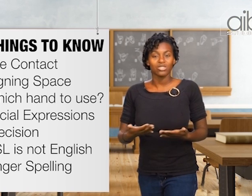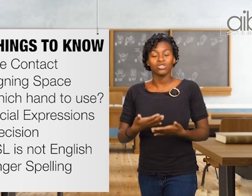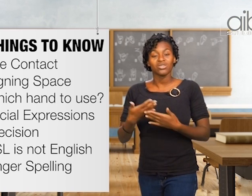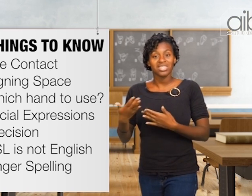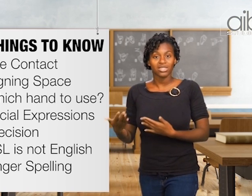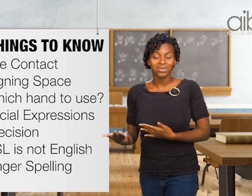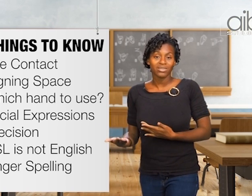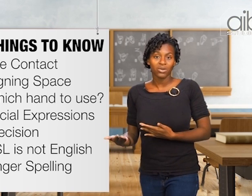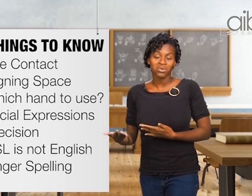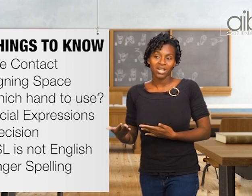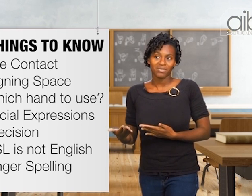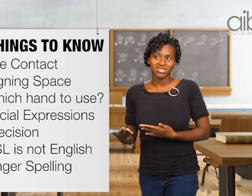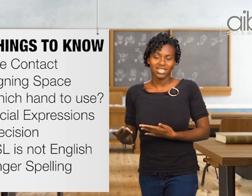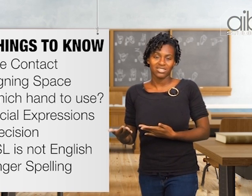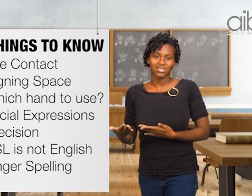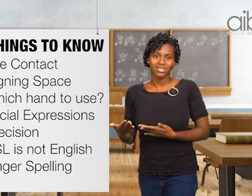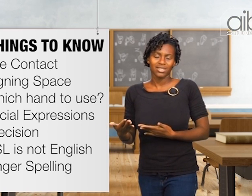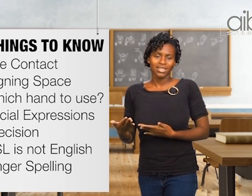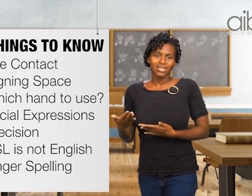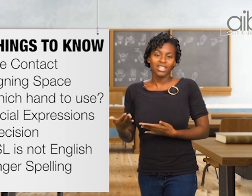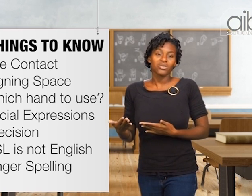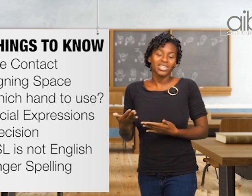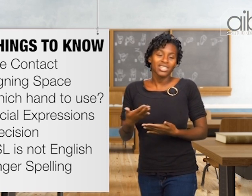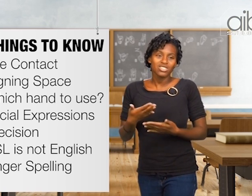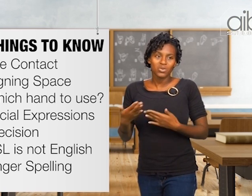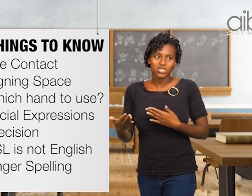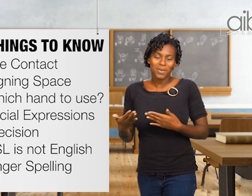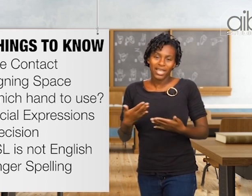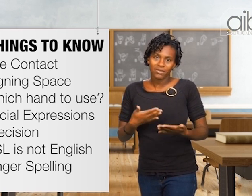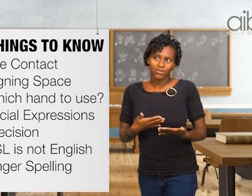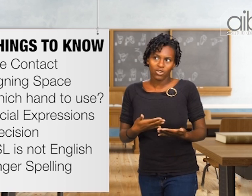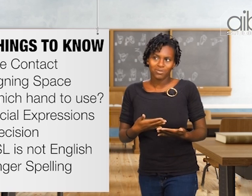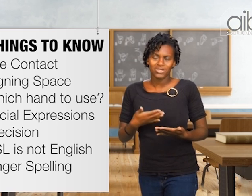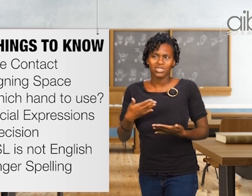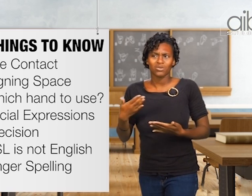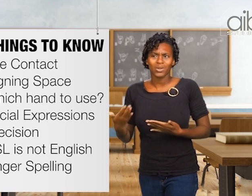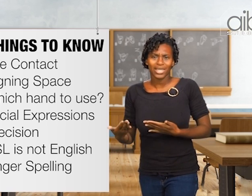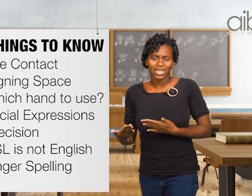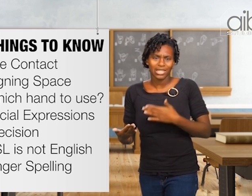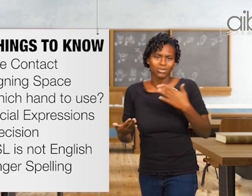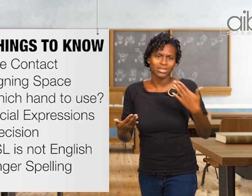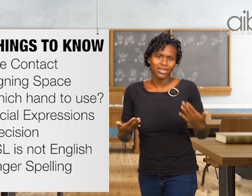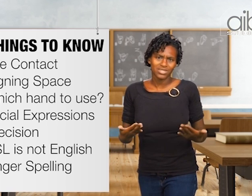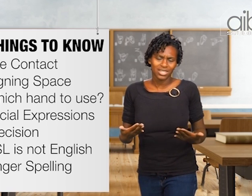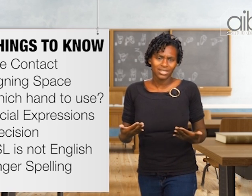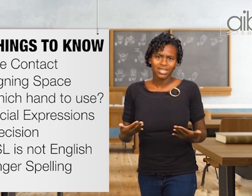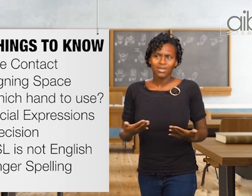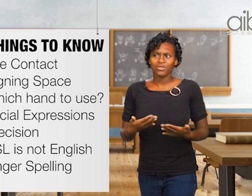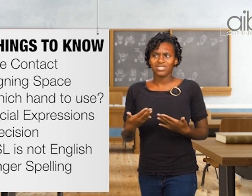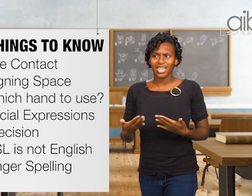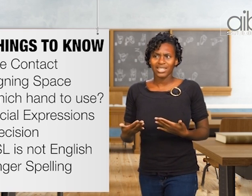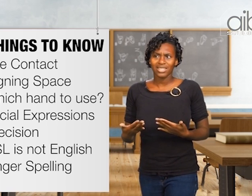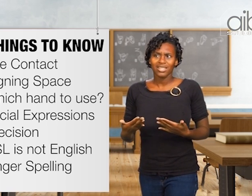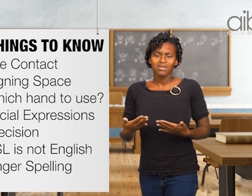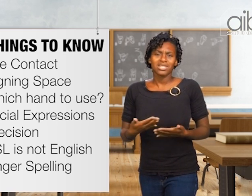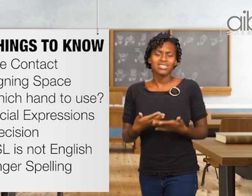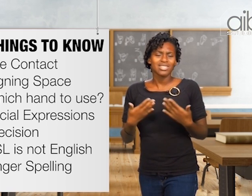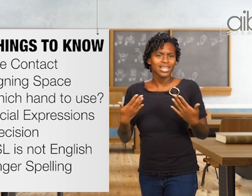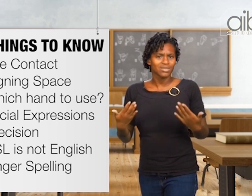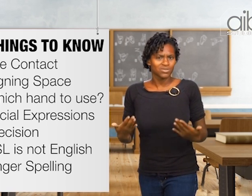use that throughout the whole conversation. Now, you can't switch back and forth between your right hand and your left hand for signing, because then that